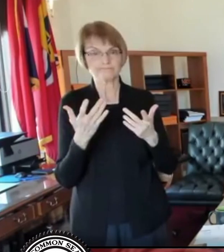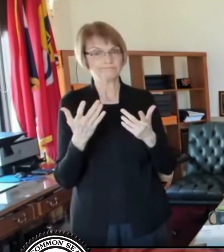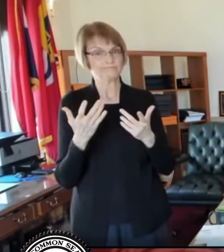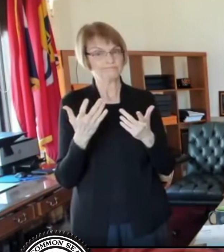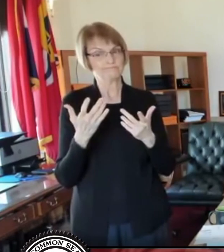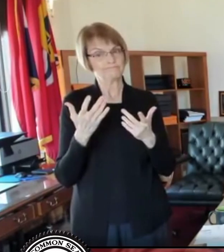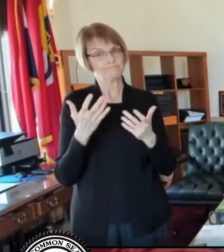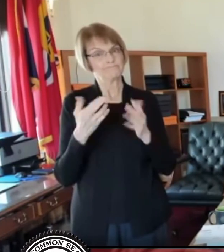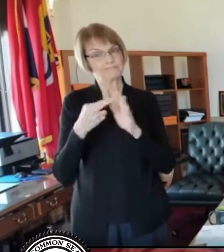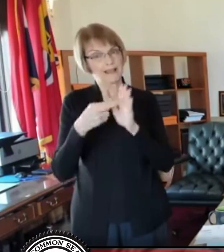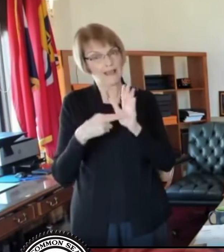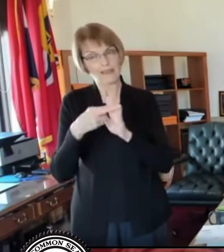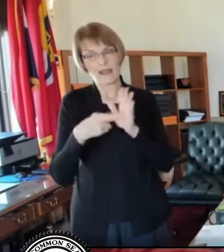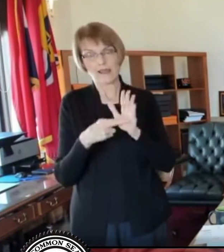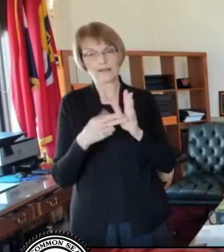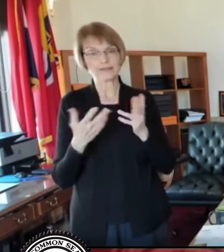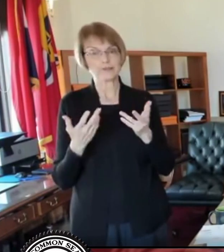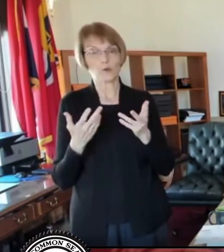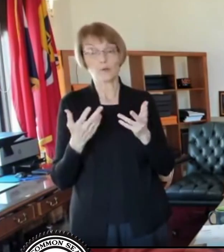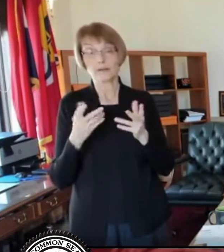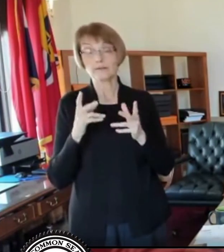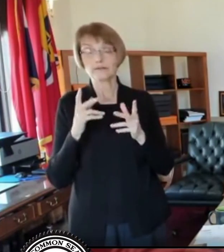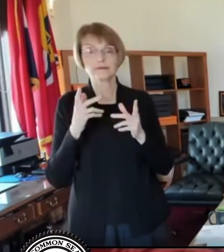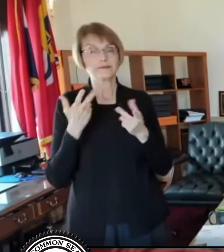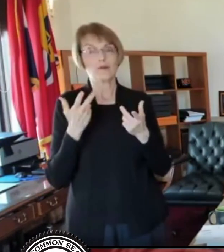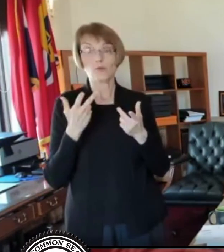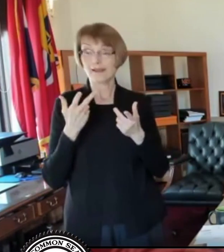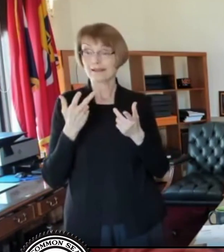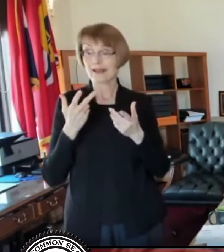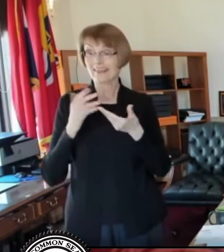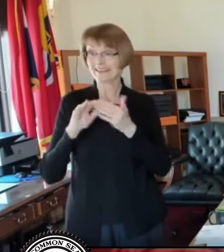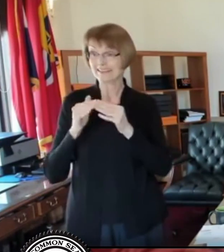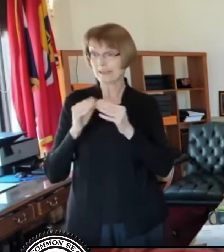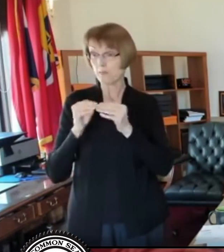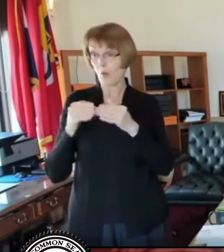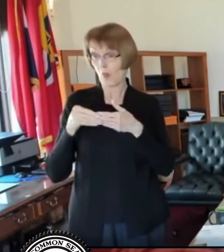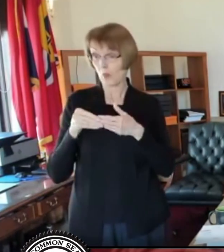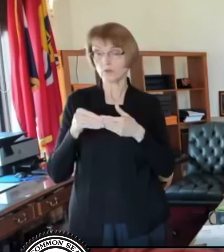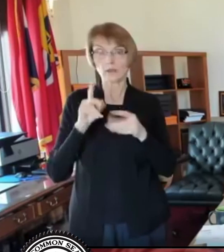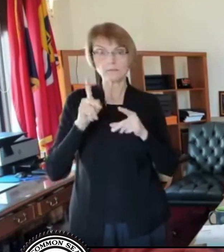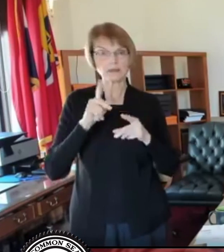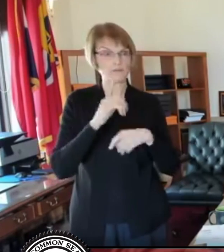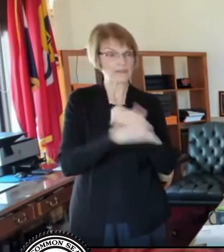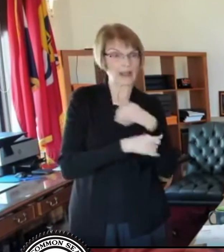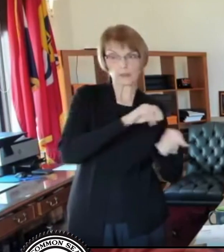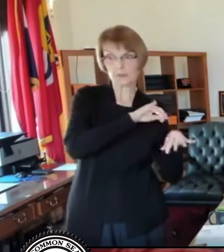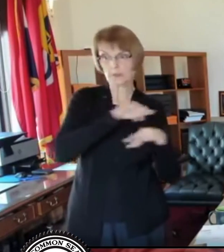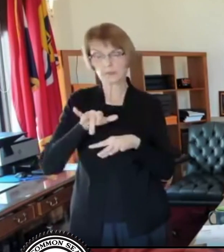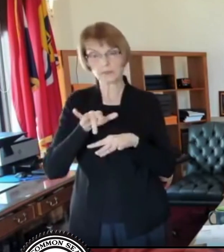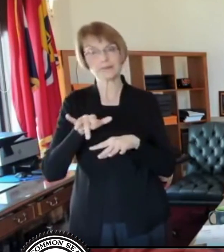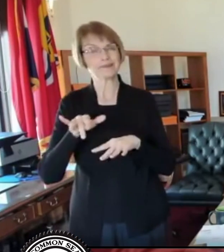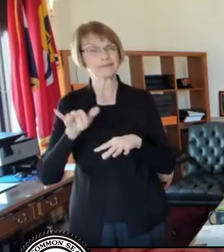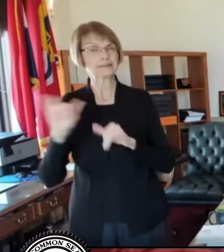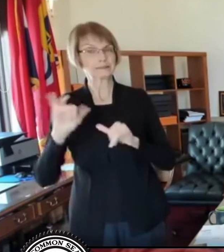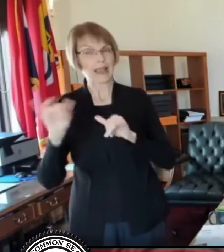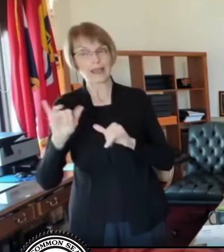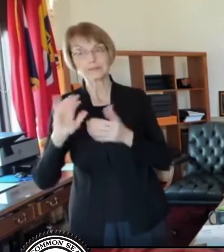because we don't want to move people from the county to the city or city to the county and vice versa. So we will